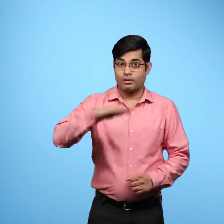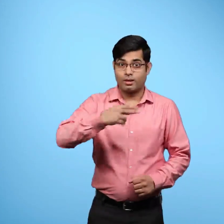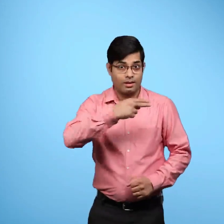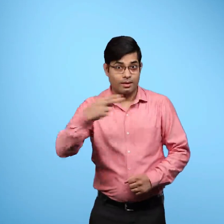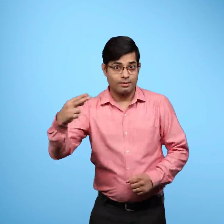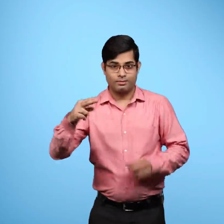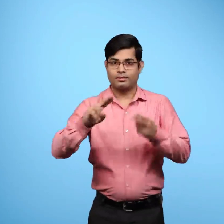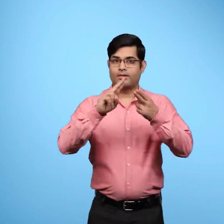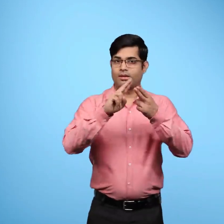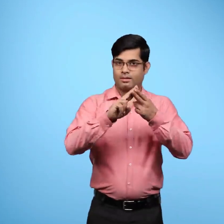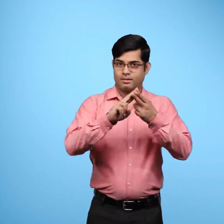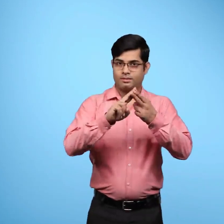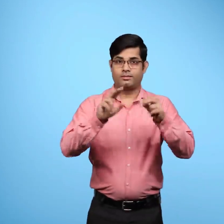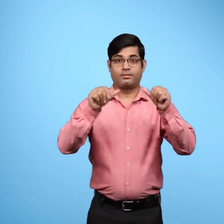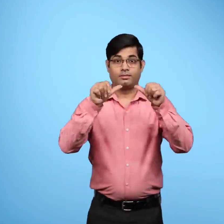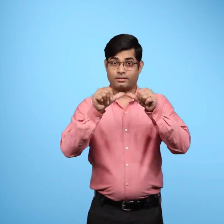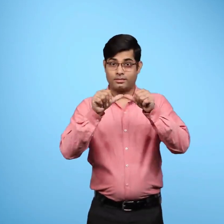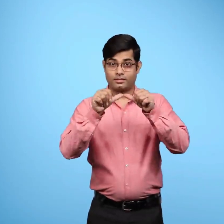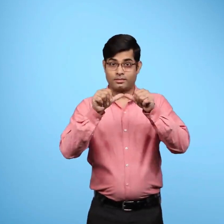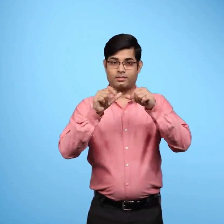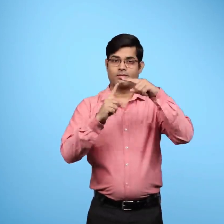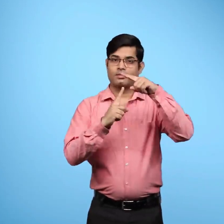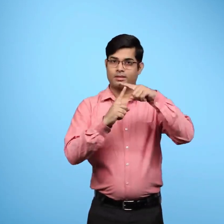Today, there is a cricket match in Fatima's school.